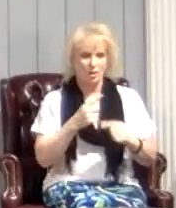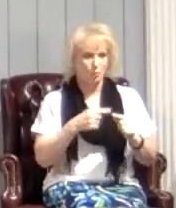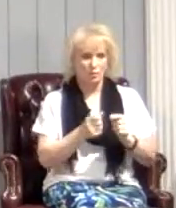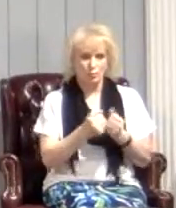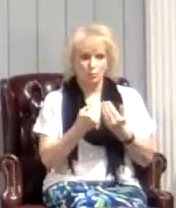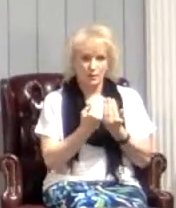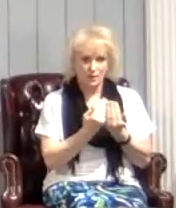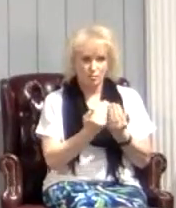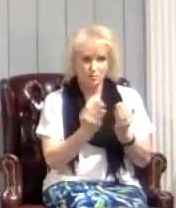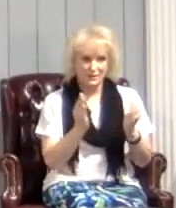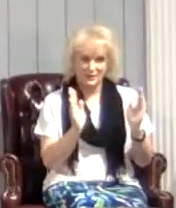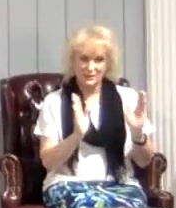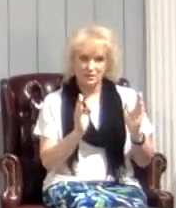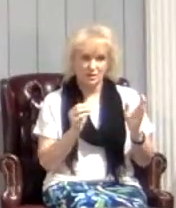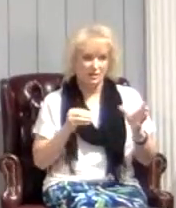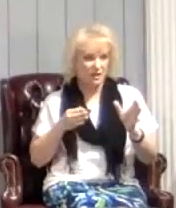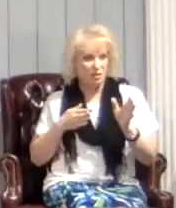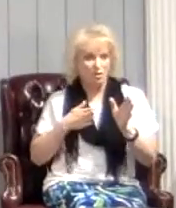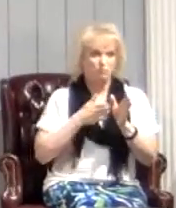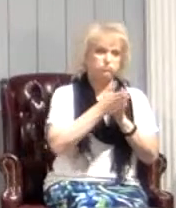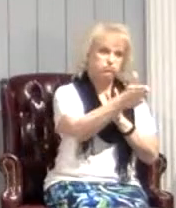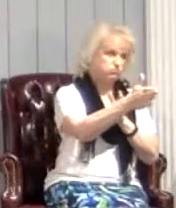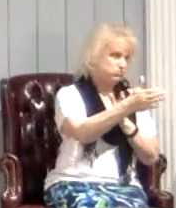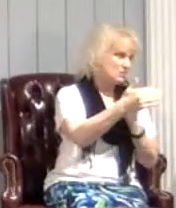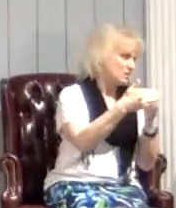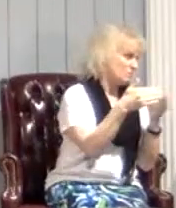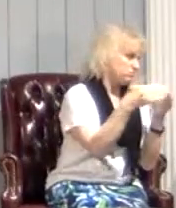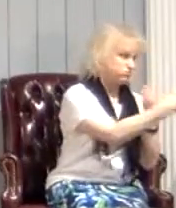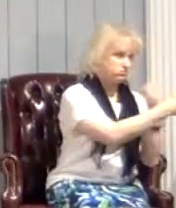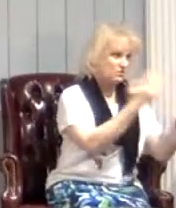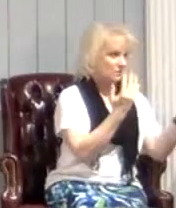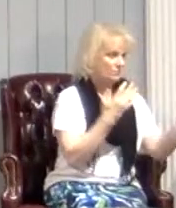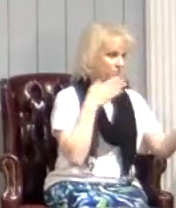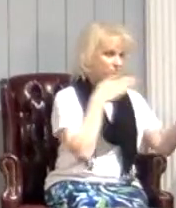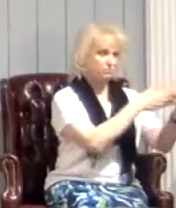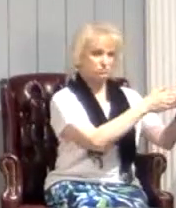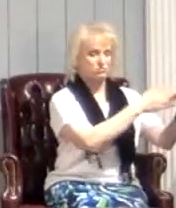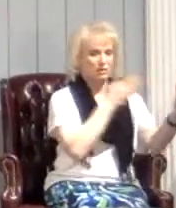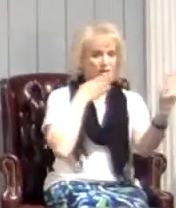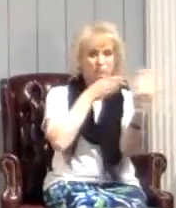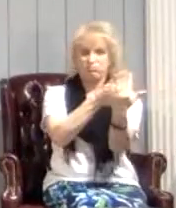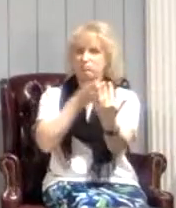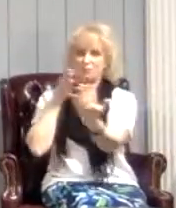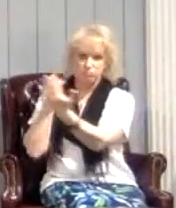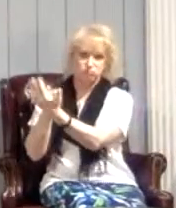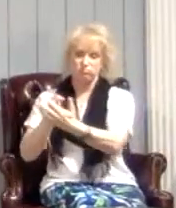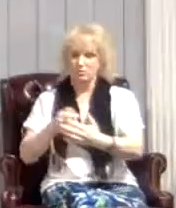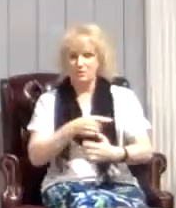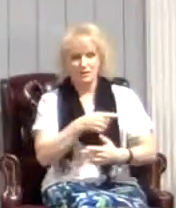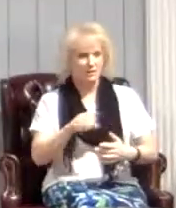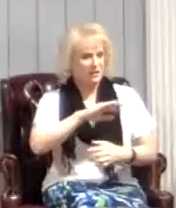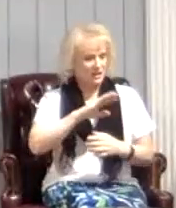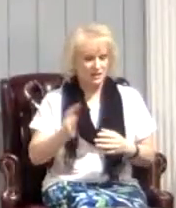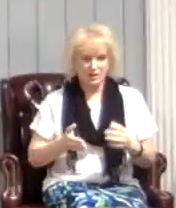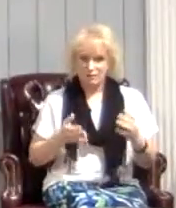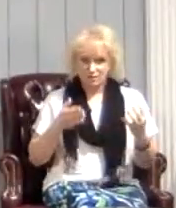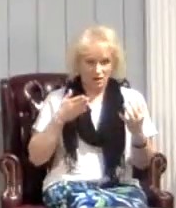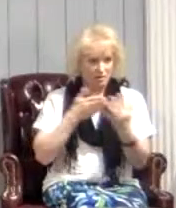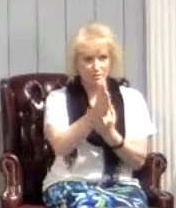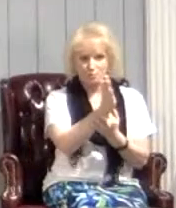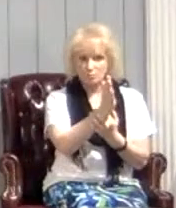when they bounced off the fence there, they ran full speed into the fence over here. And they never got through the fence that day,